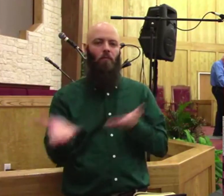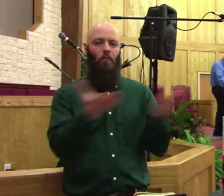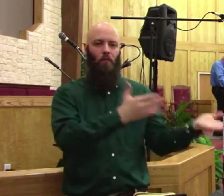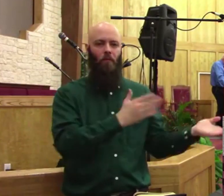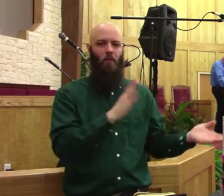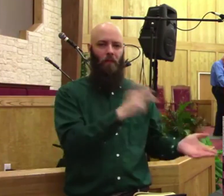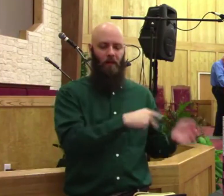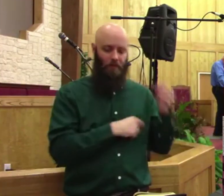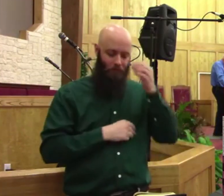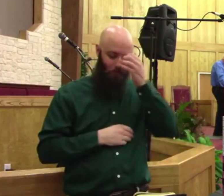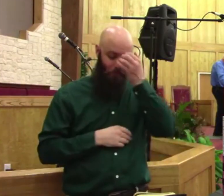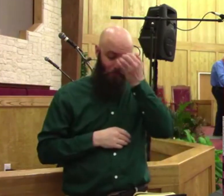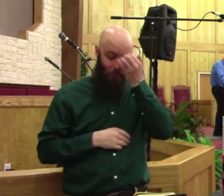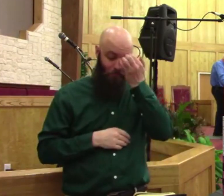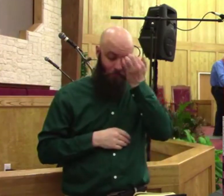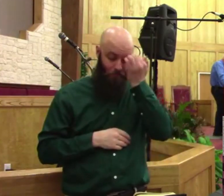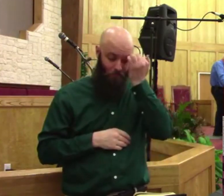party,